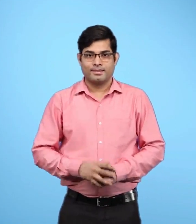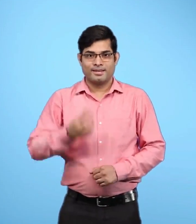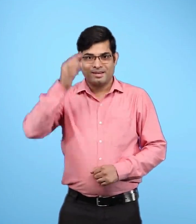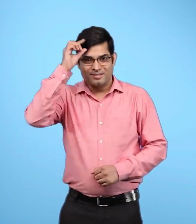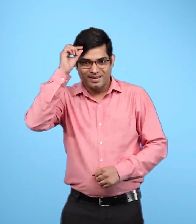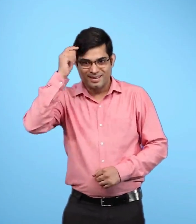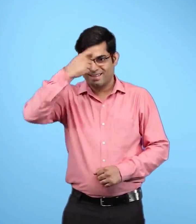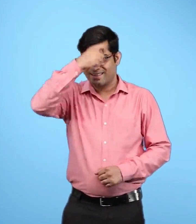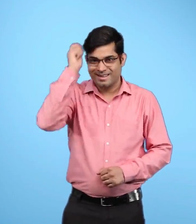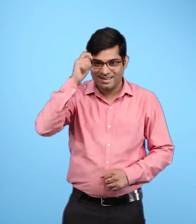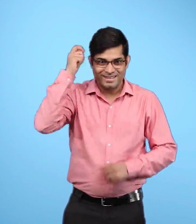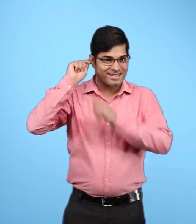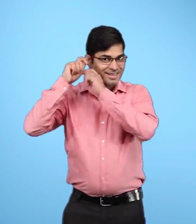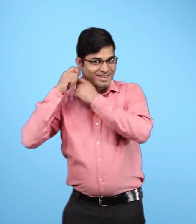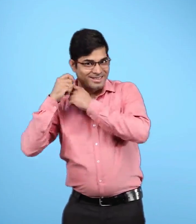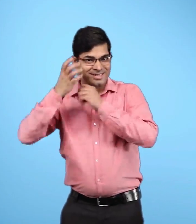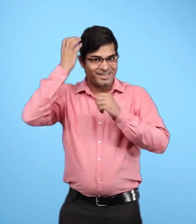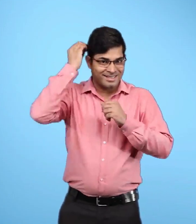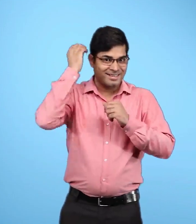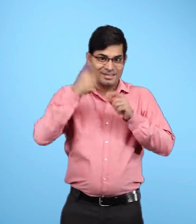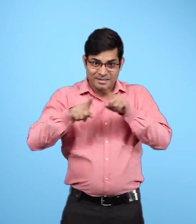each having different hairstyle.